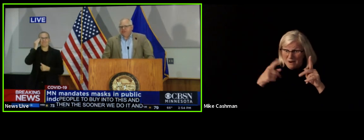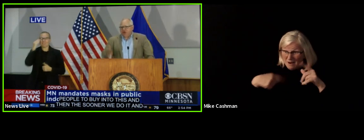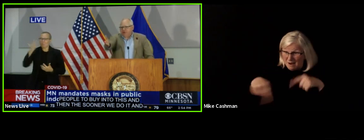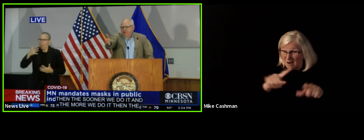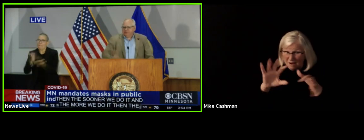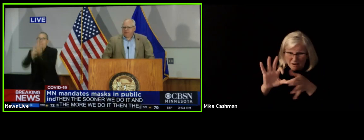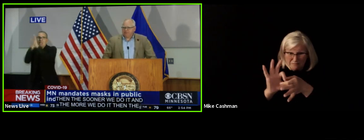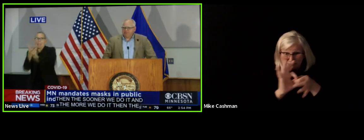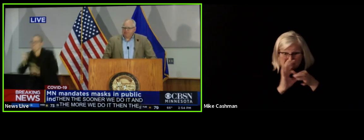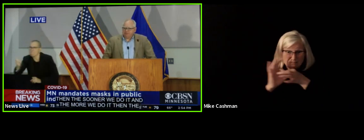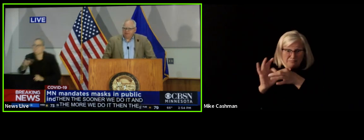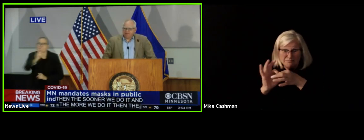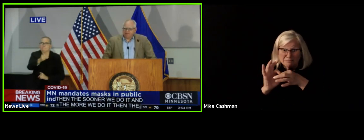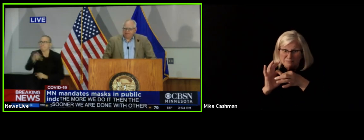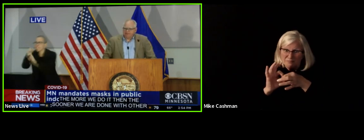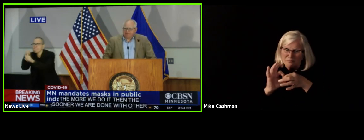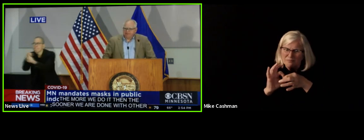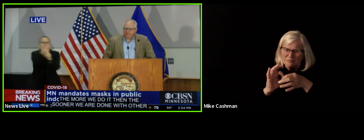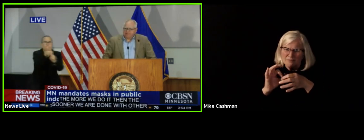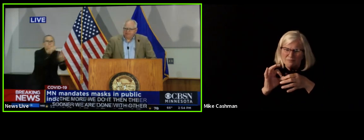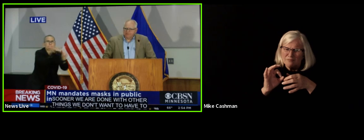limits on. Esme?